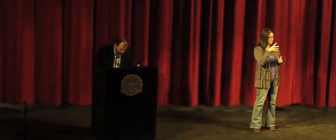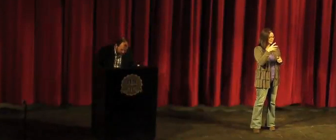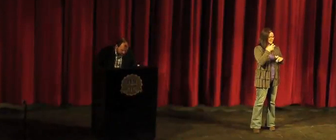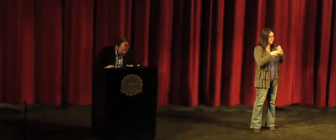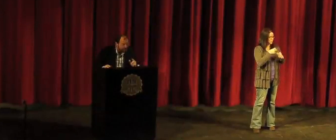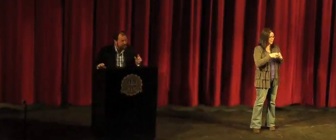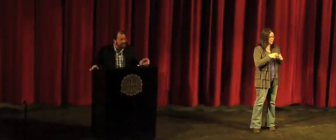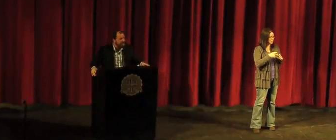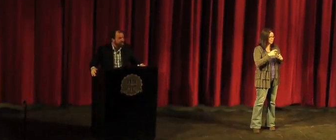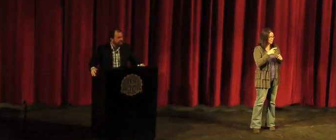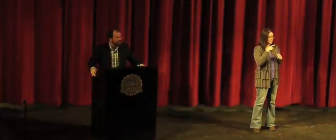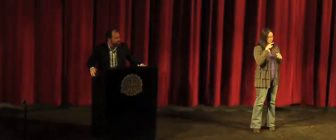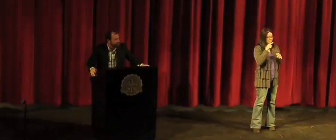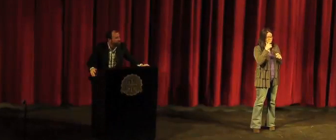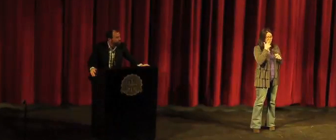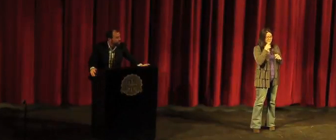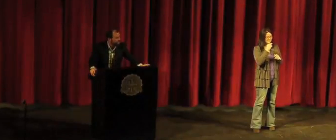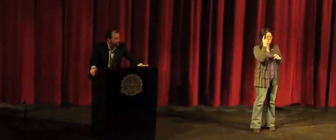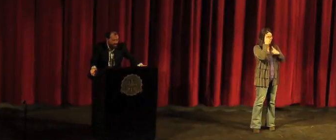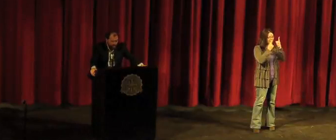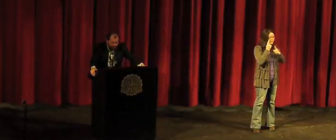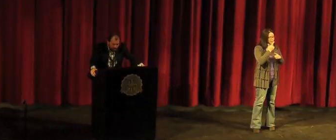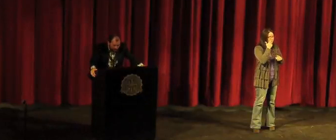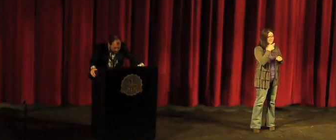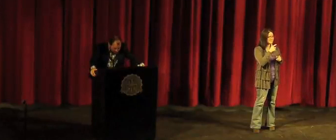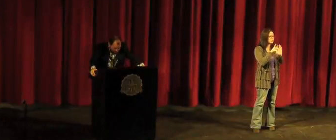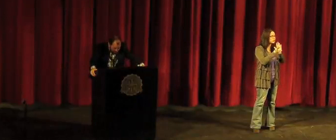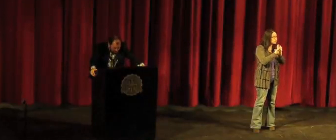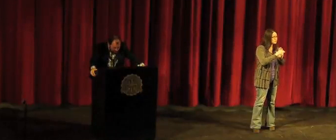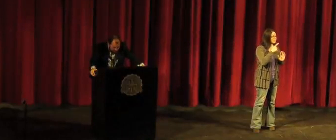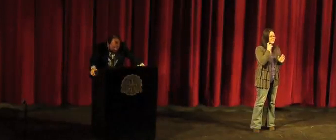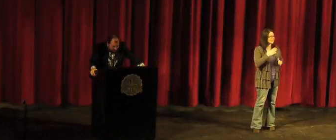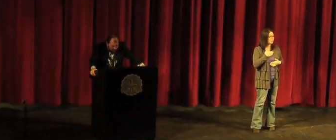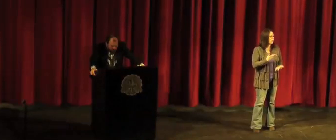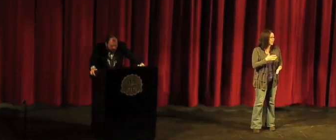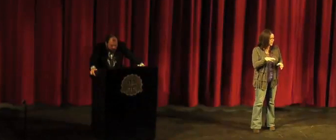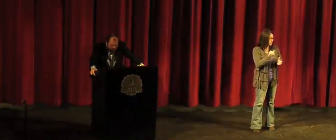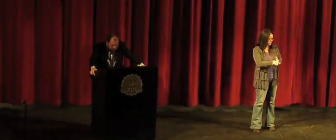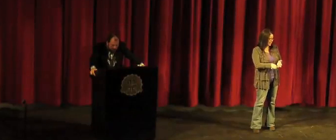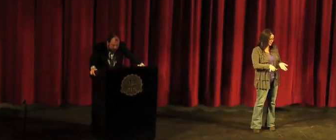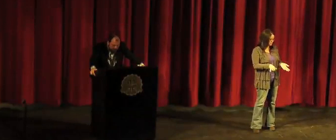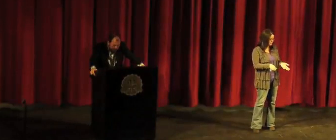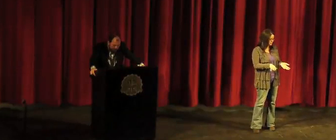problem of his thinking, of his choosing, of his willing. And so